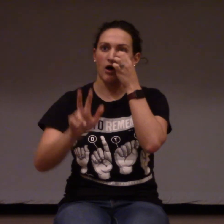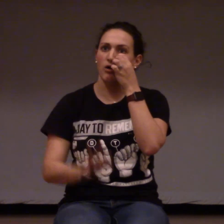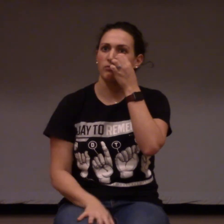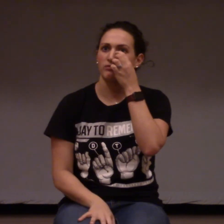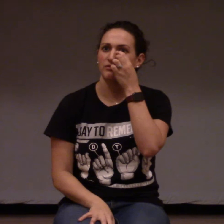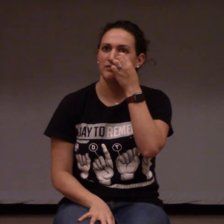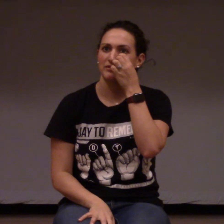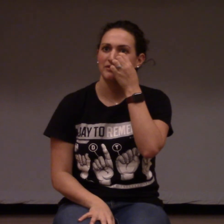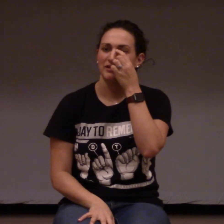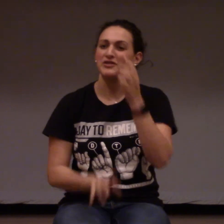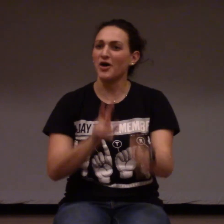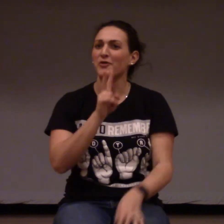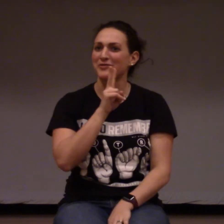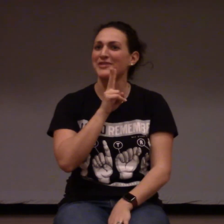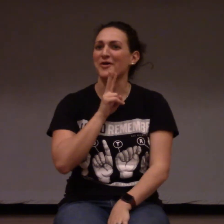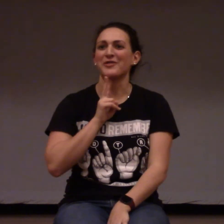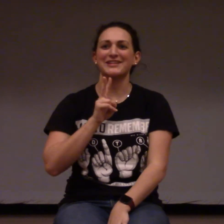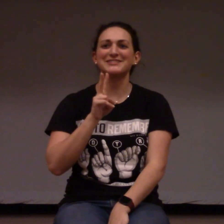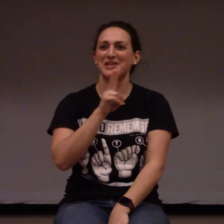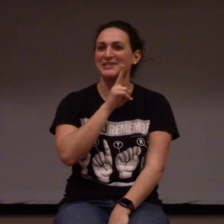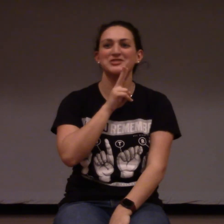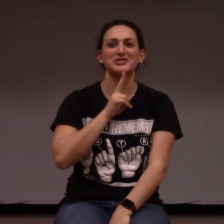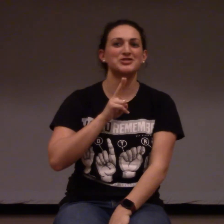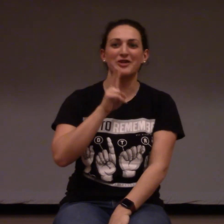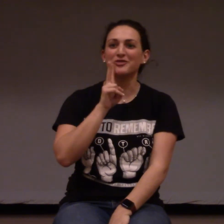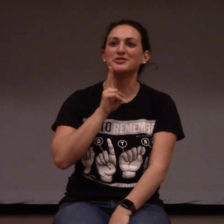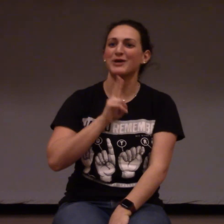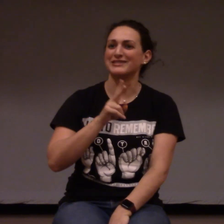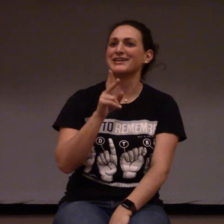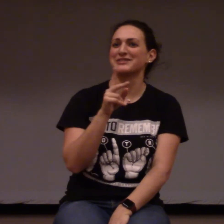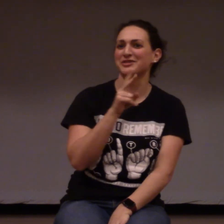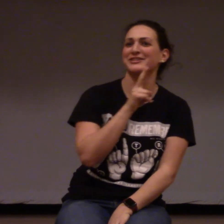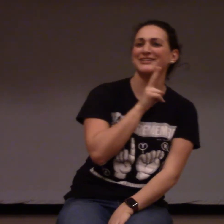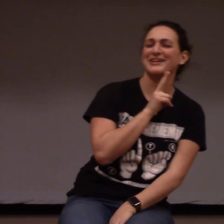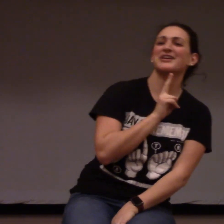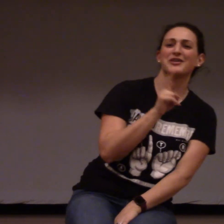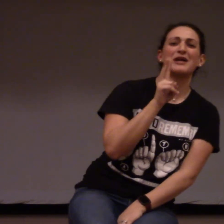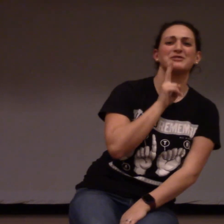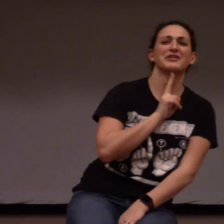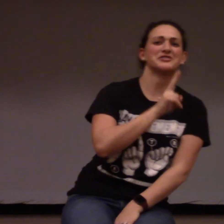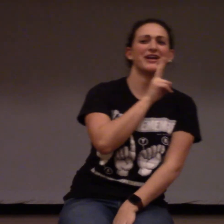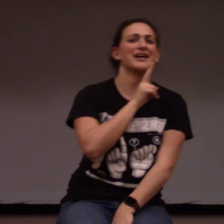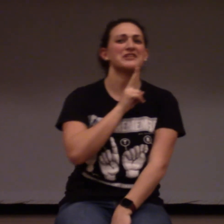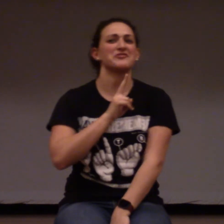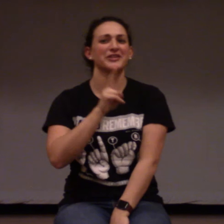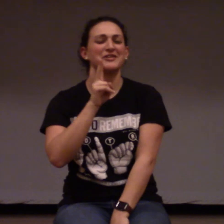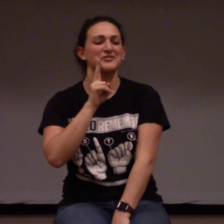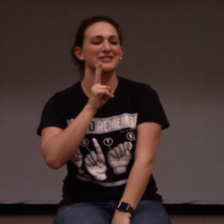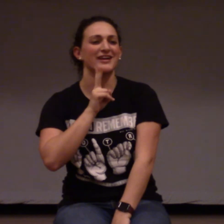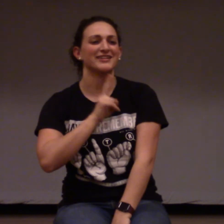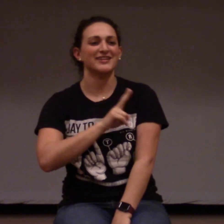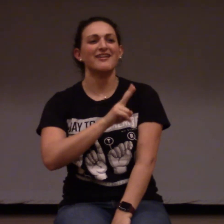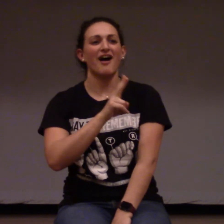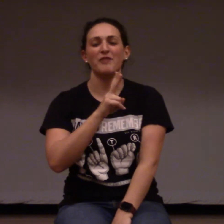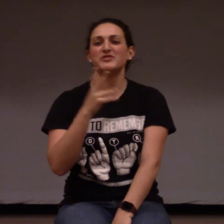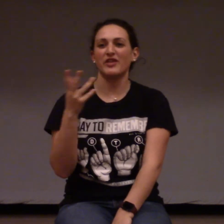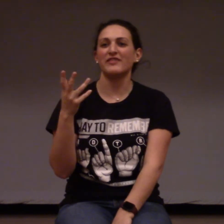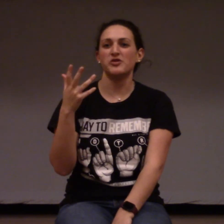Oh, no, it's just general twins. That's a good observation. Yeah, I never really noticed that. So then you would